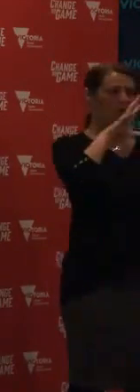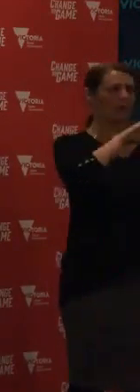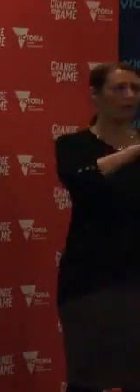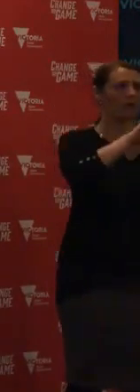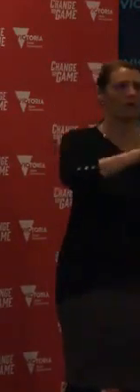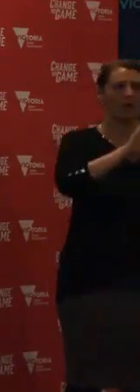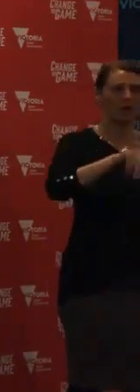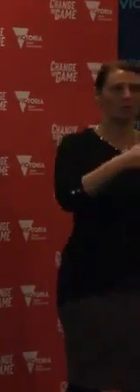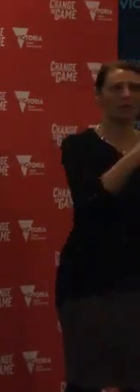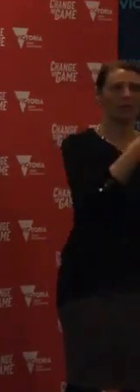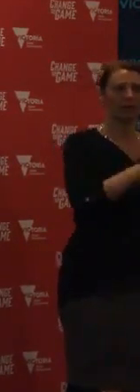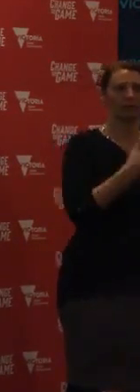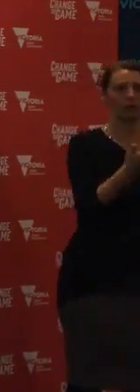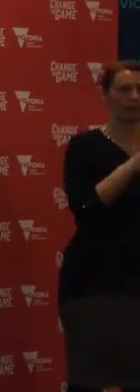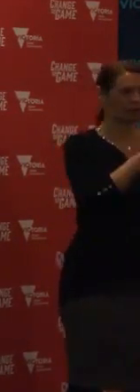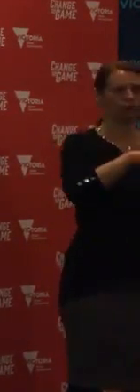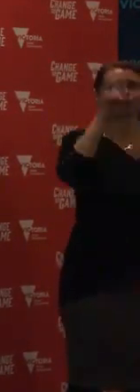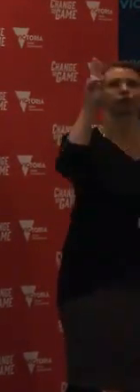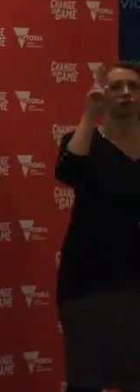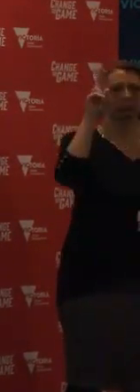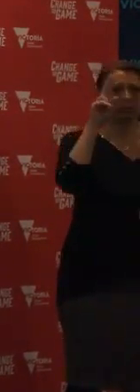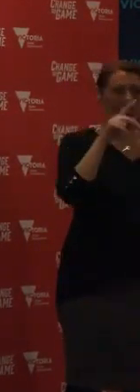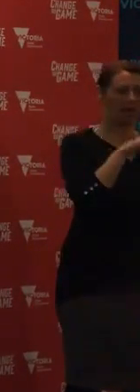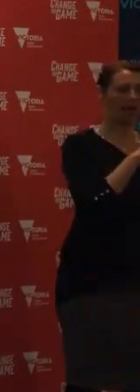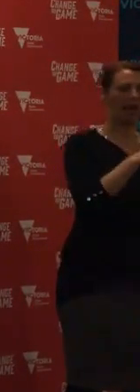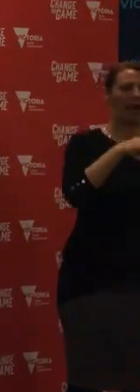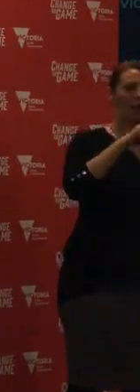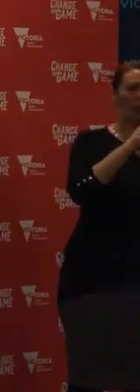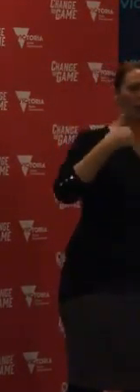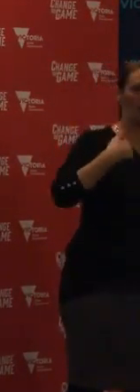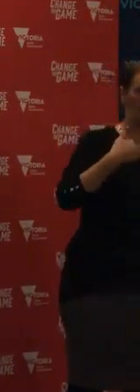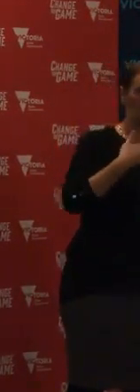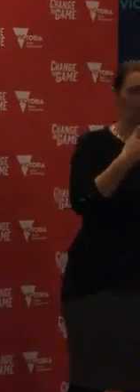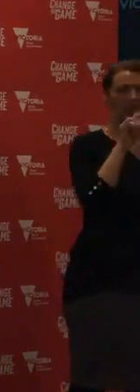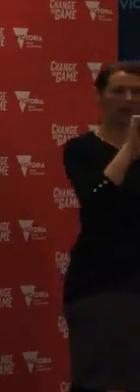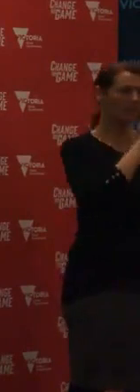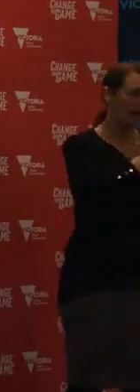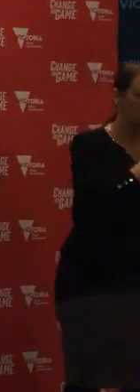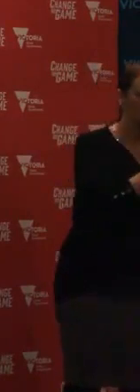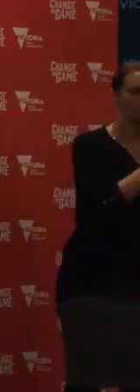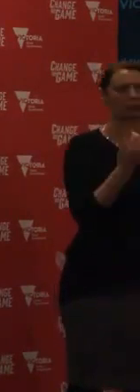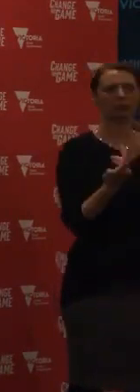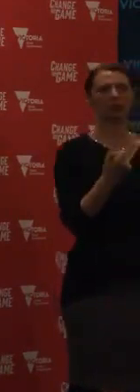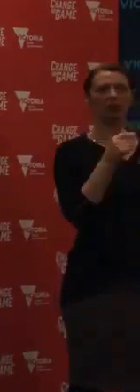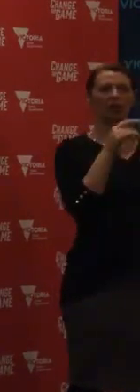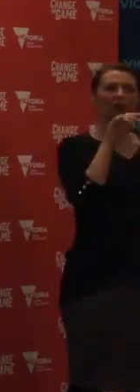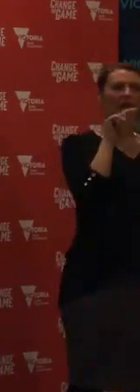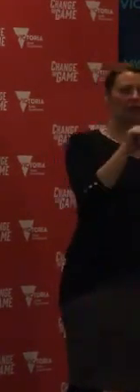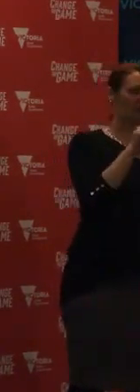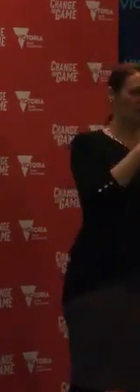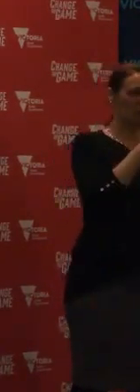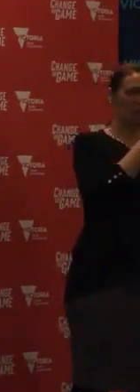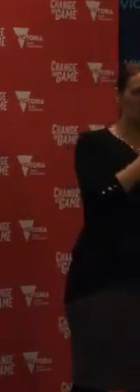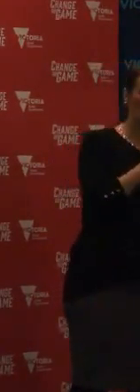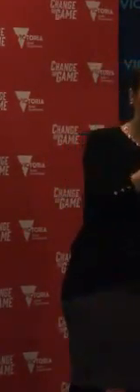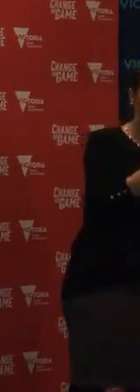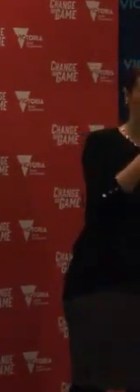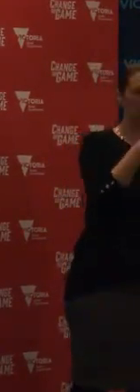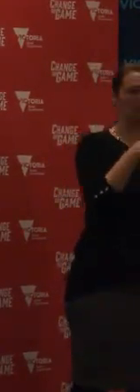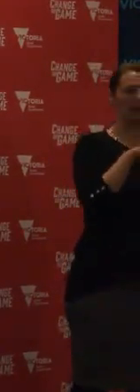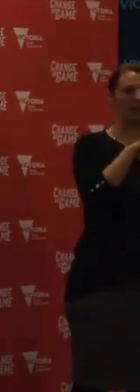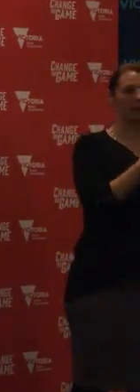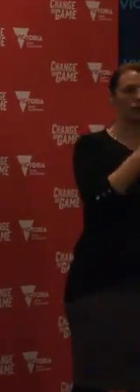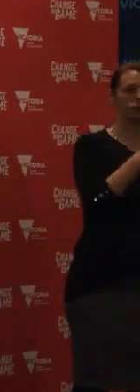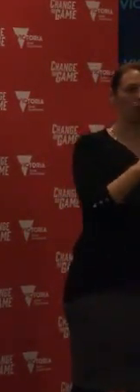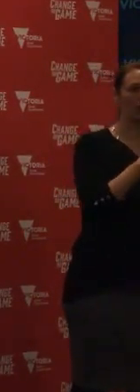the provision of disability services. They're allied health professionals, they're sole practitioners, they're partnerships, they're B Corps, they're social enterprises, they're